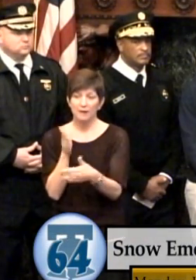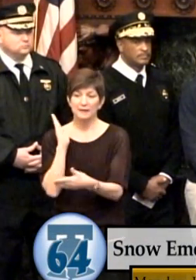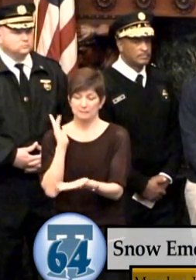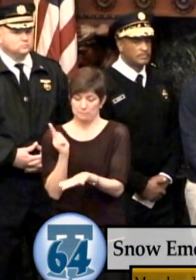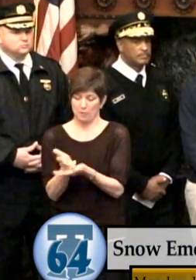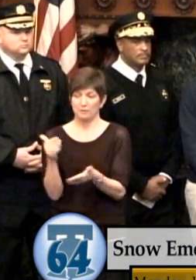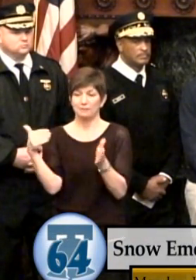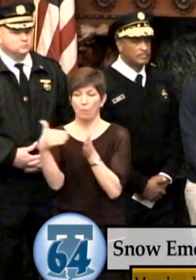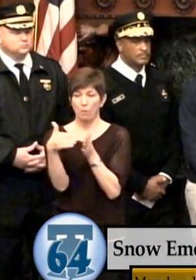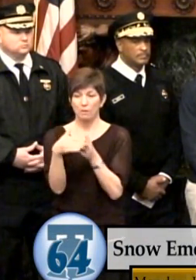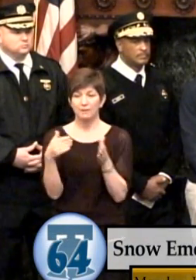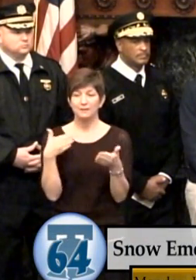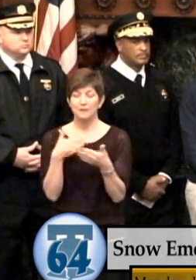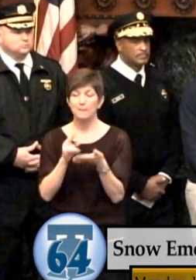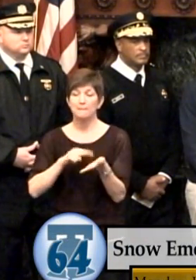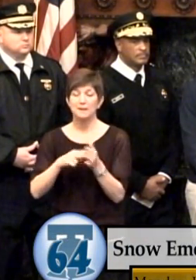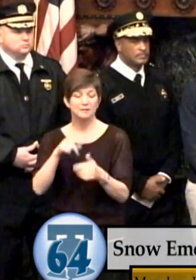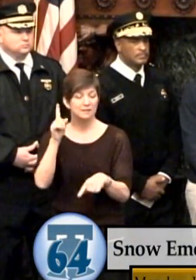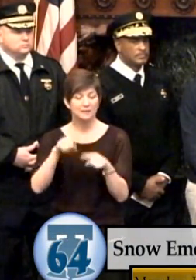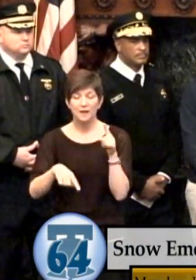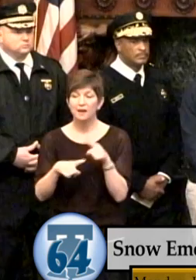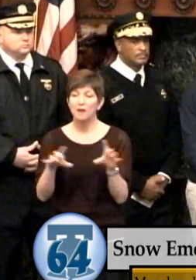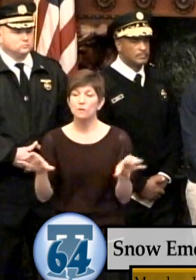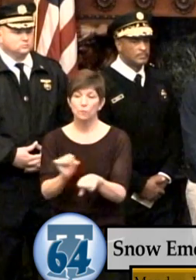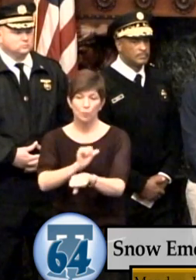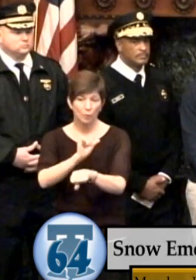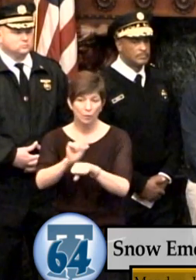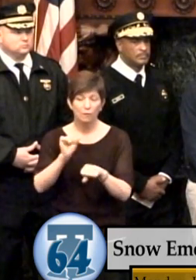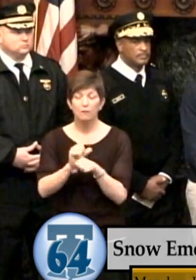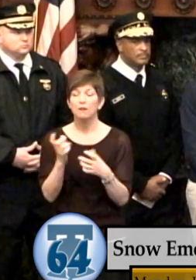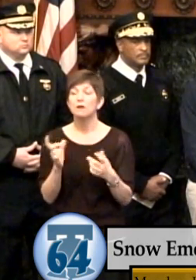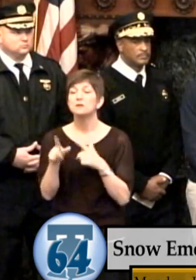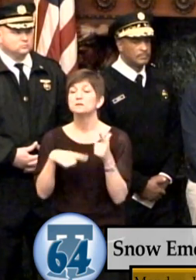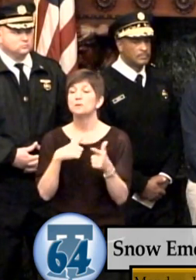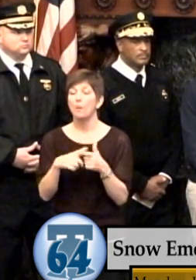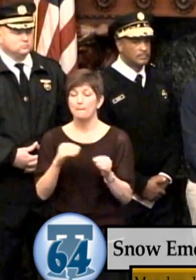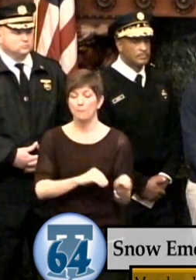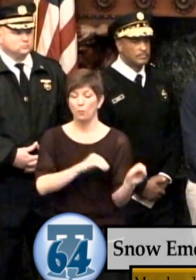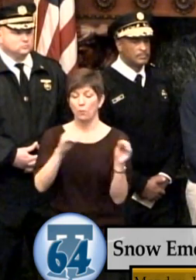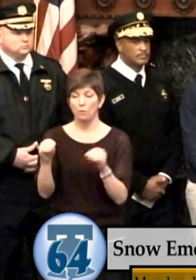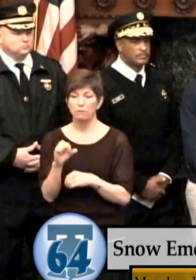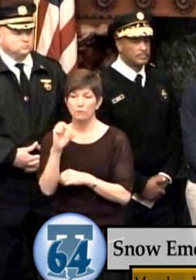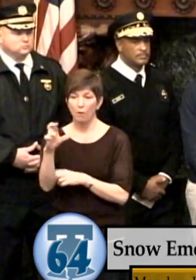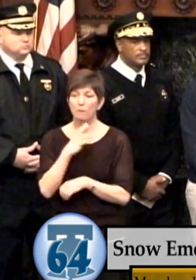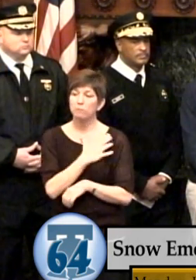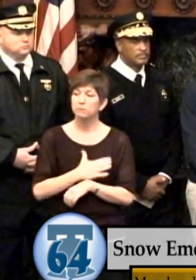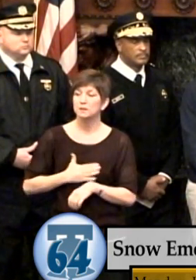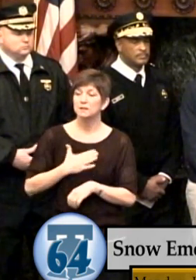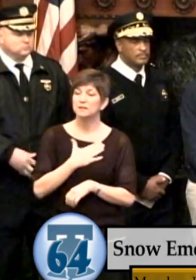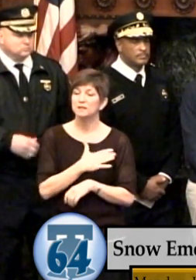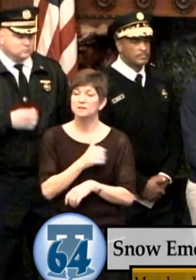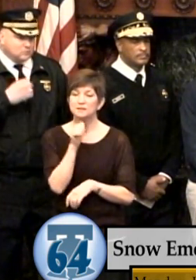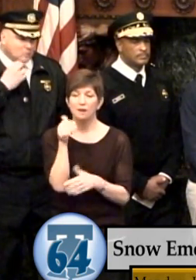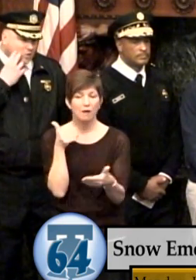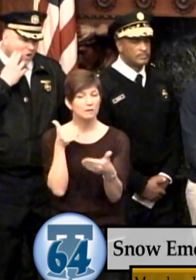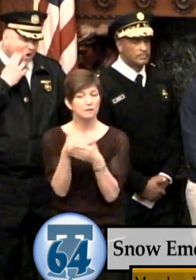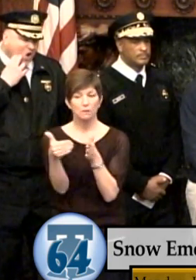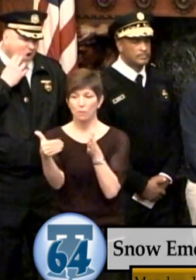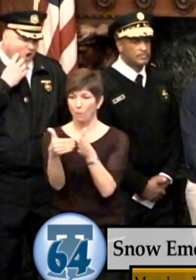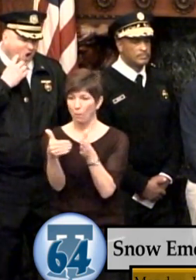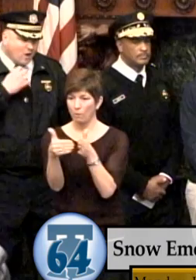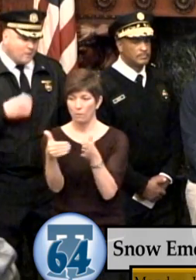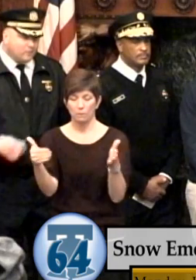with their ability to do their work and their job. So when you do relocate your vehicle, please keep it as far away from a corner